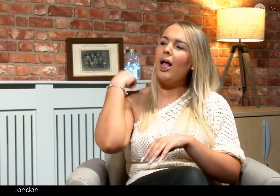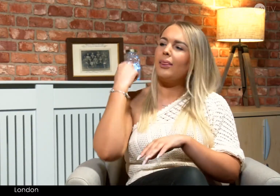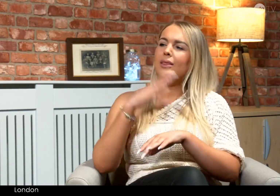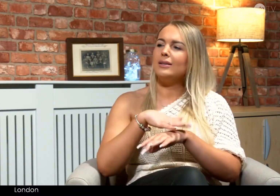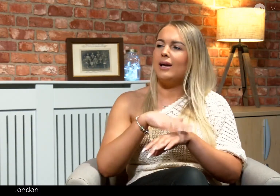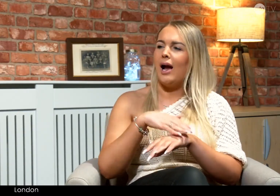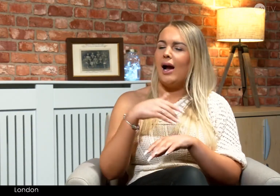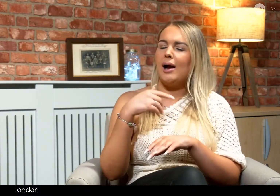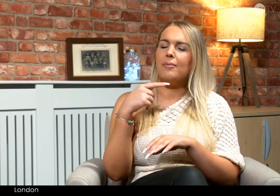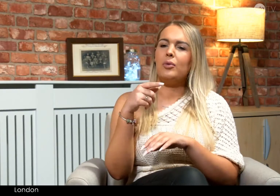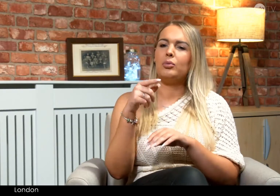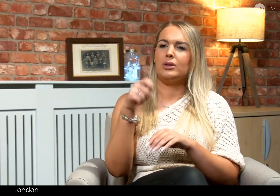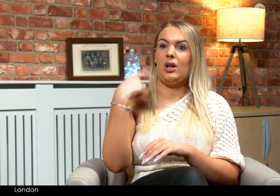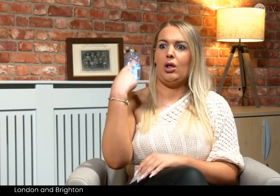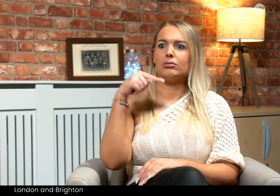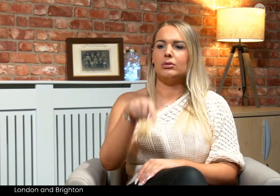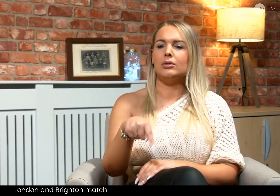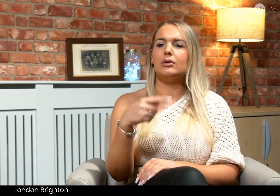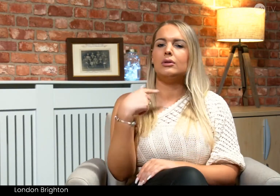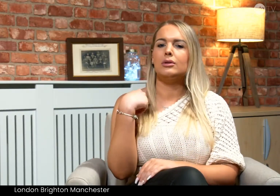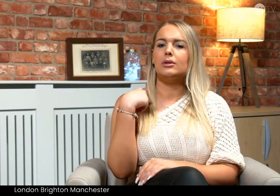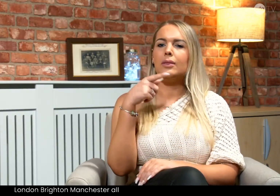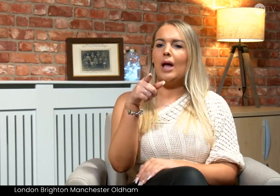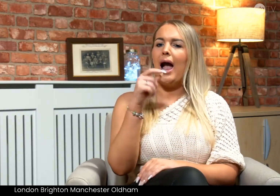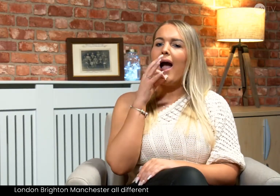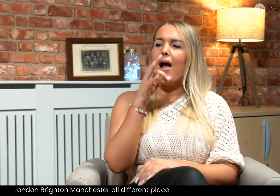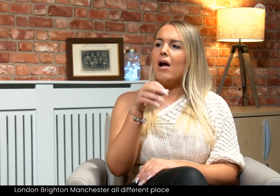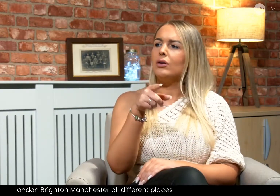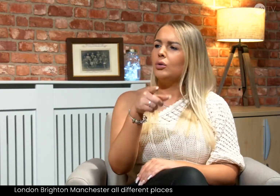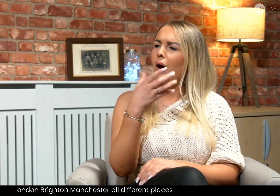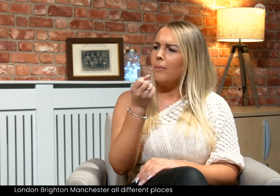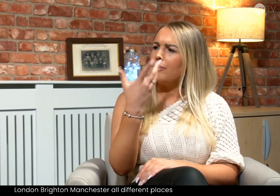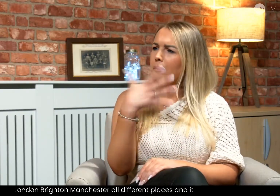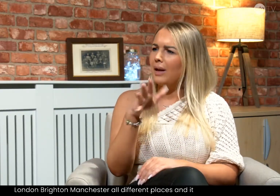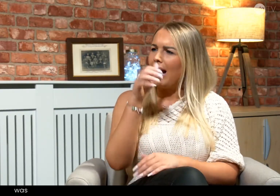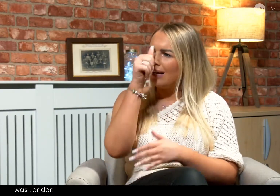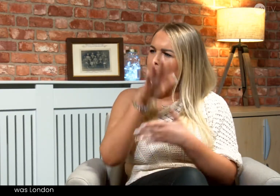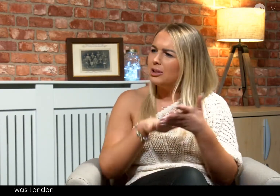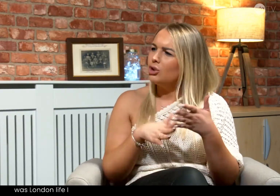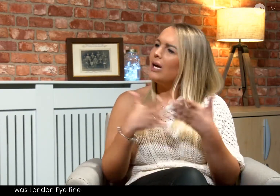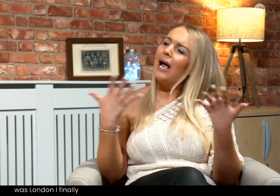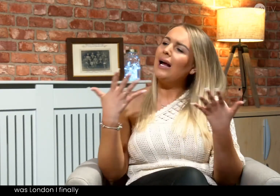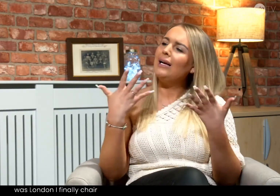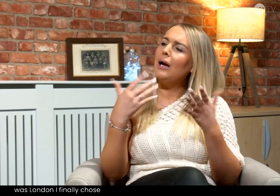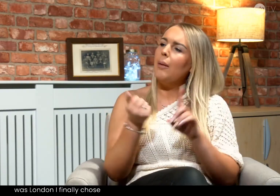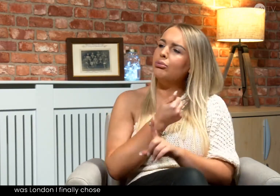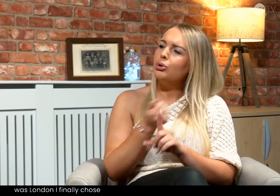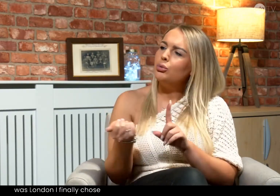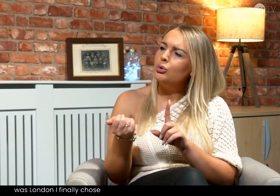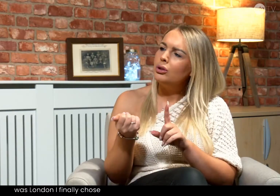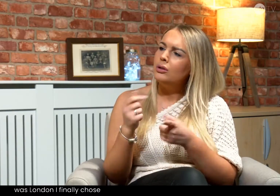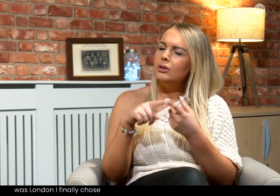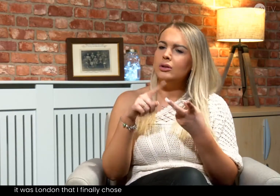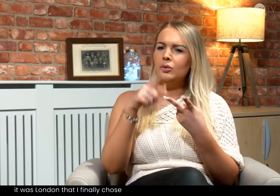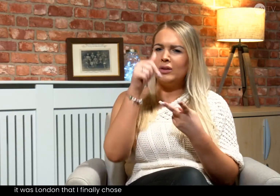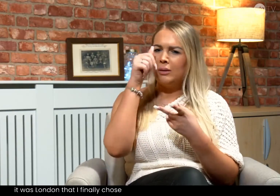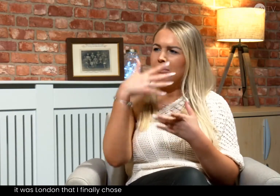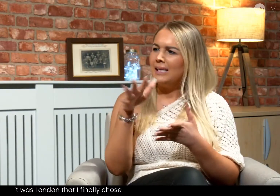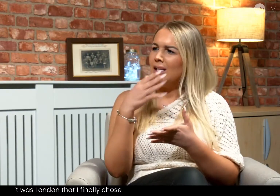Brighton, Manchester, all different places, and it was London that I finally chose. And the questions were